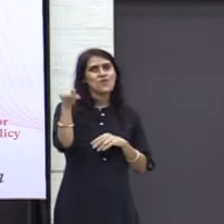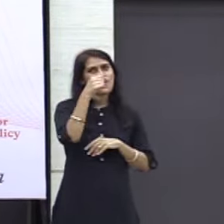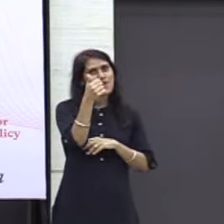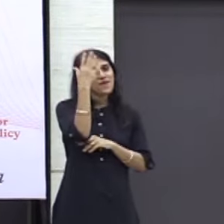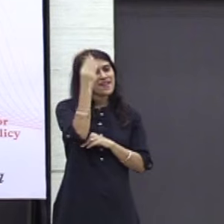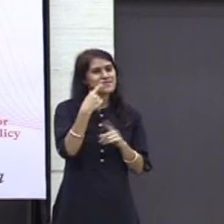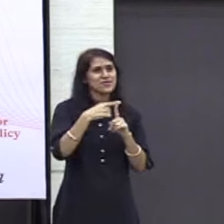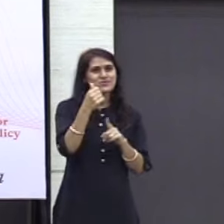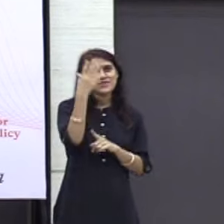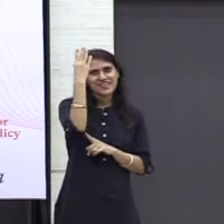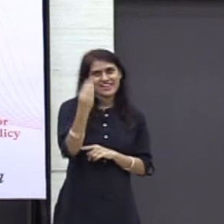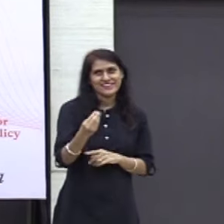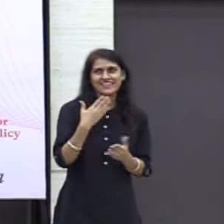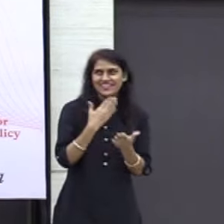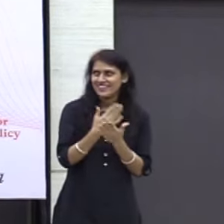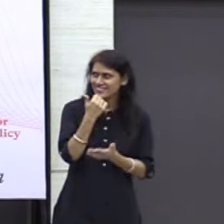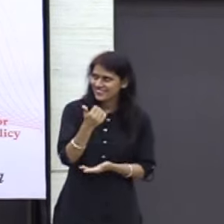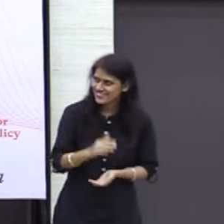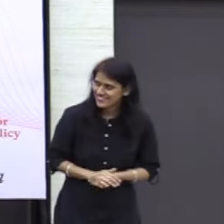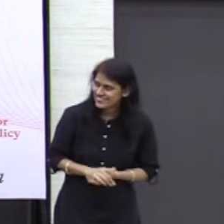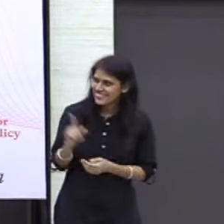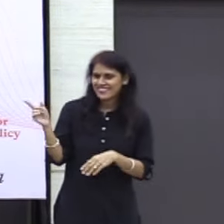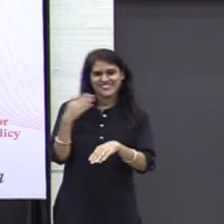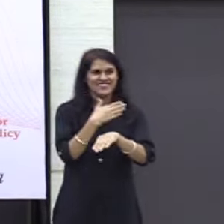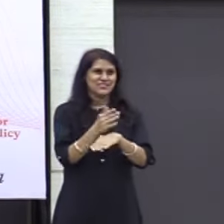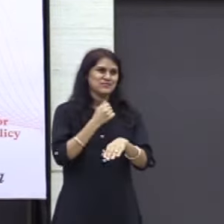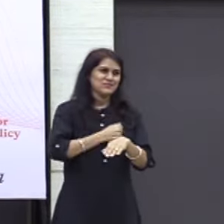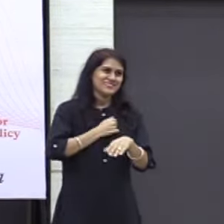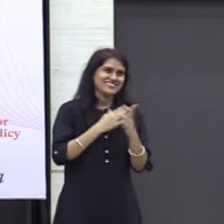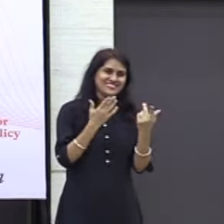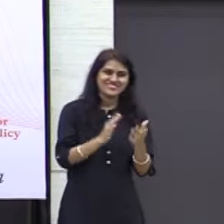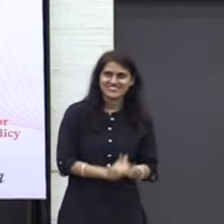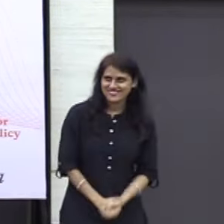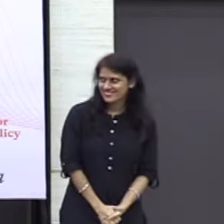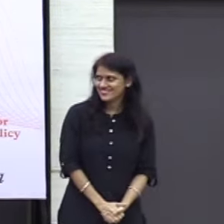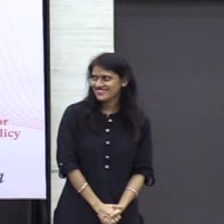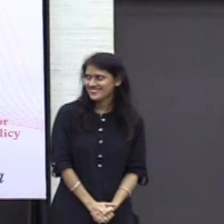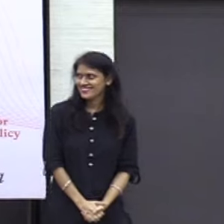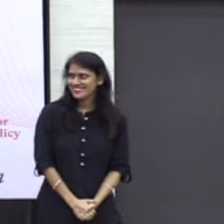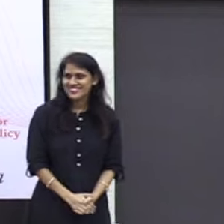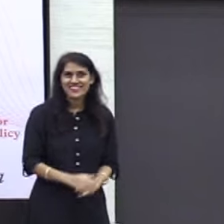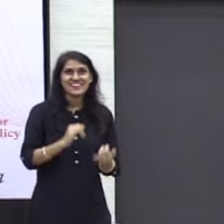and good night. Sorry, I was a bit late. I got caught in a meeting. By senior advocate